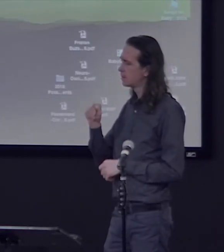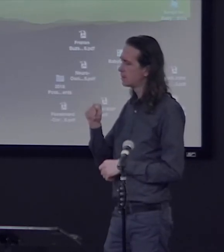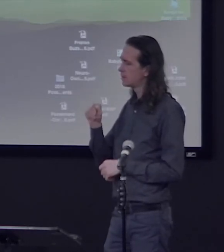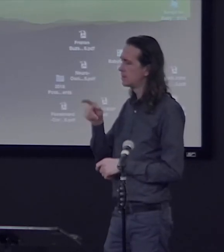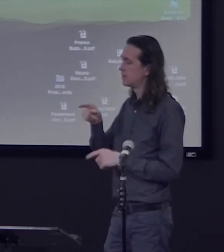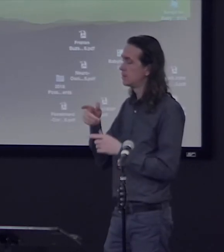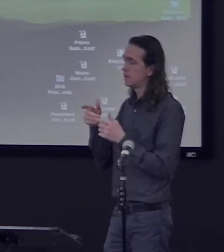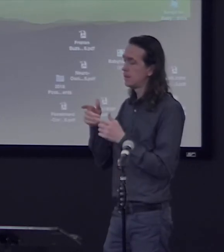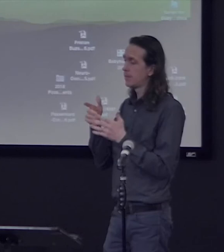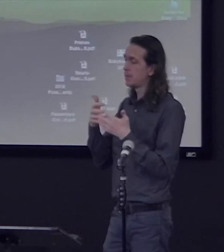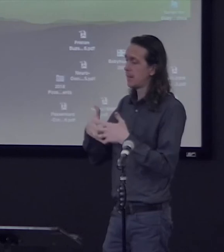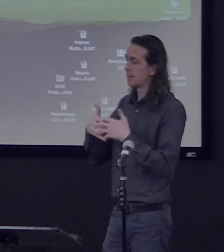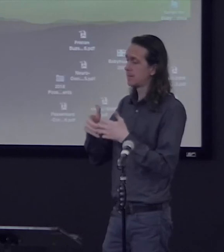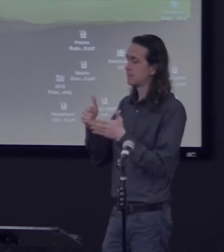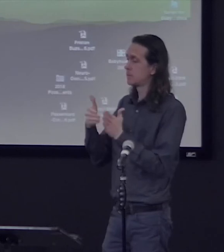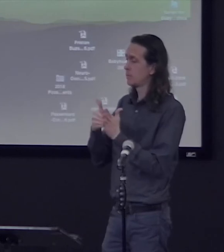if